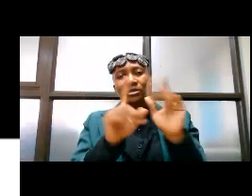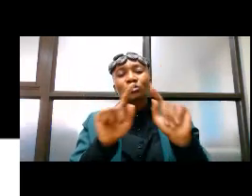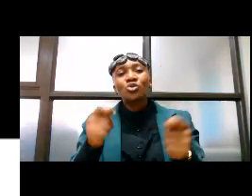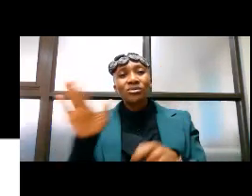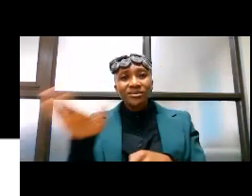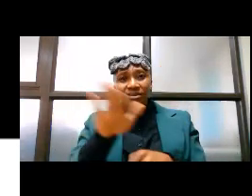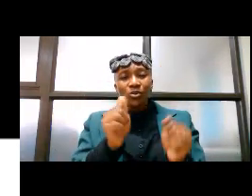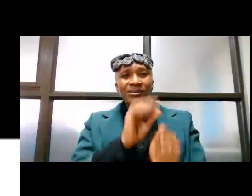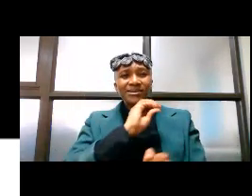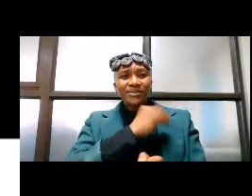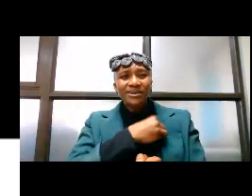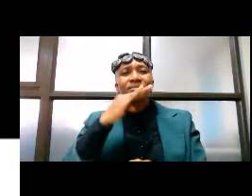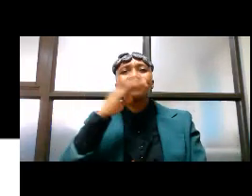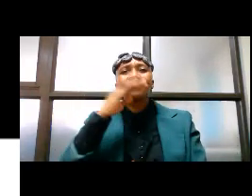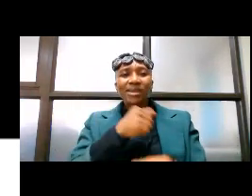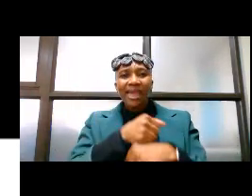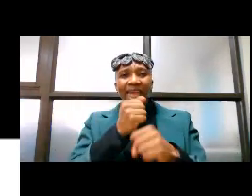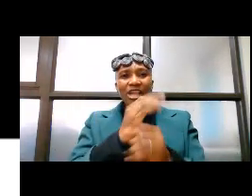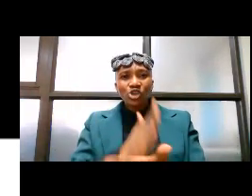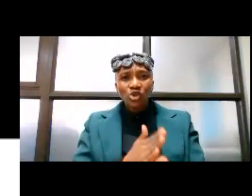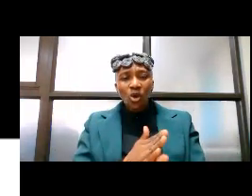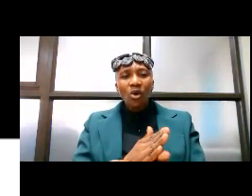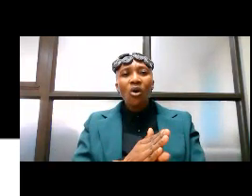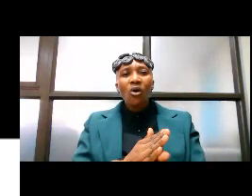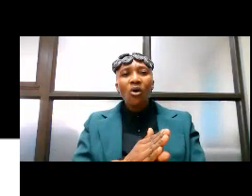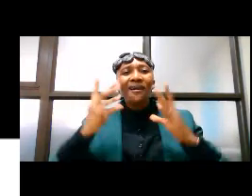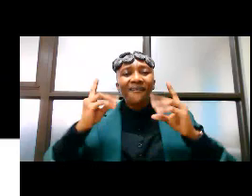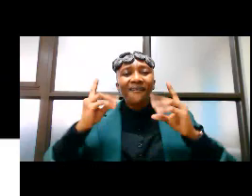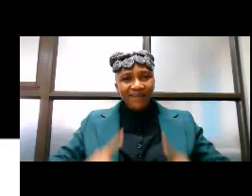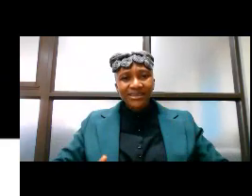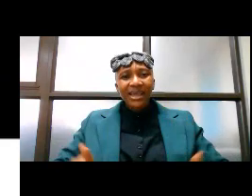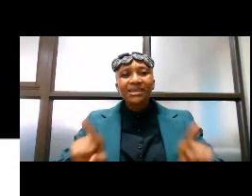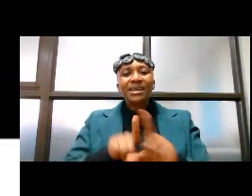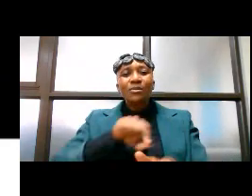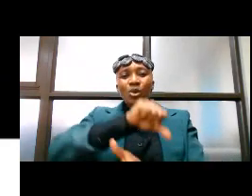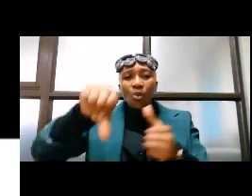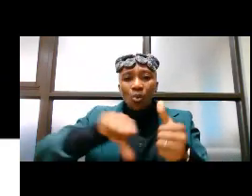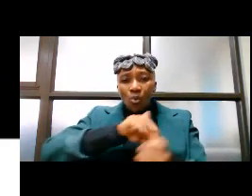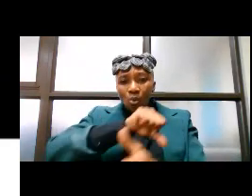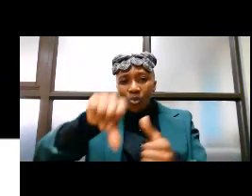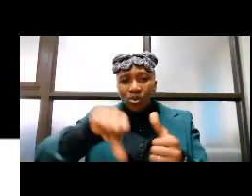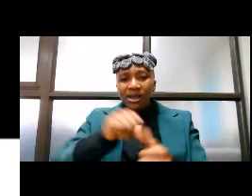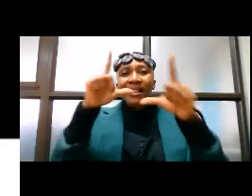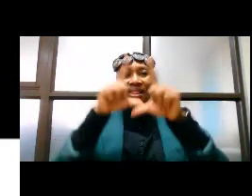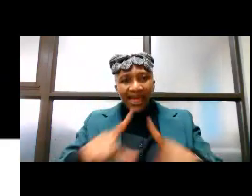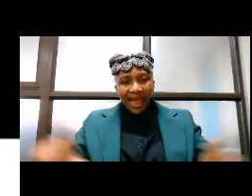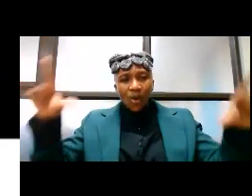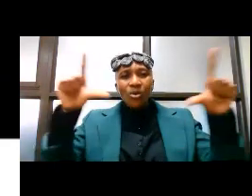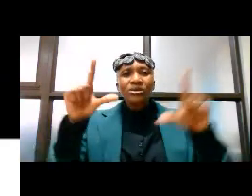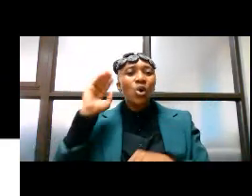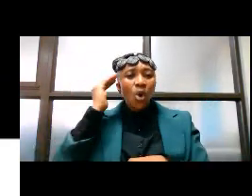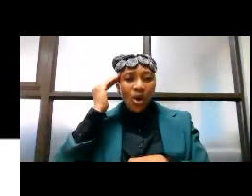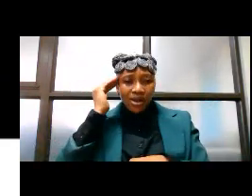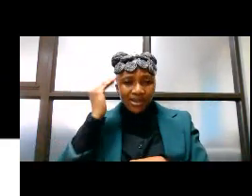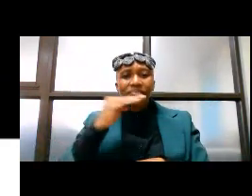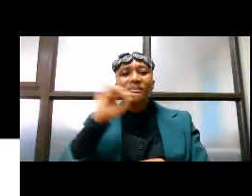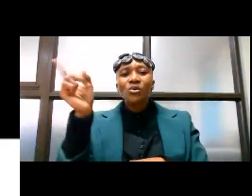ensure that physical, social, language, and cognitive skills of all these children are developed to their maximum